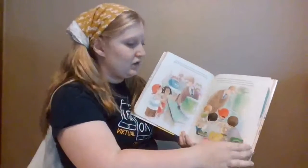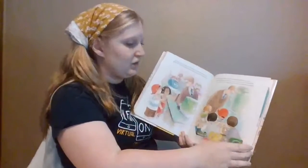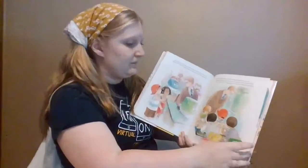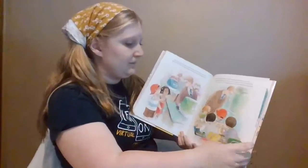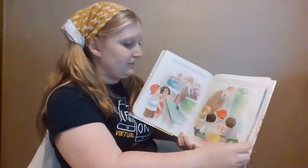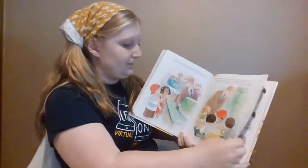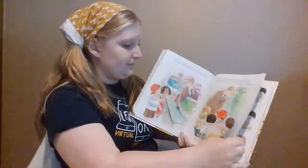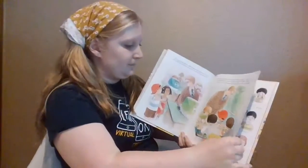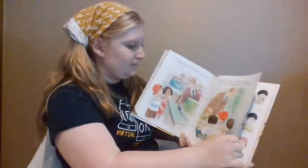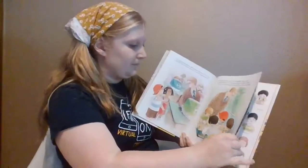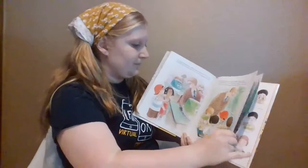language.